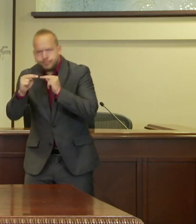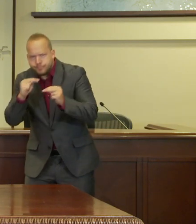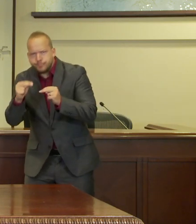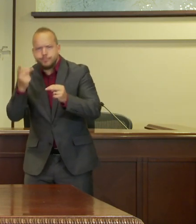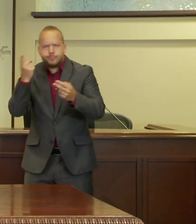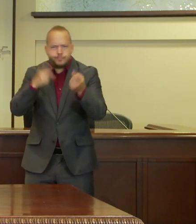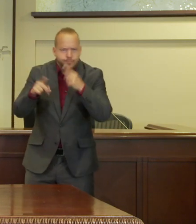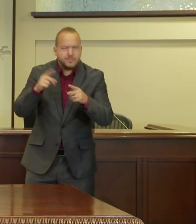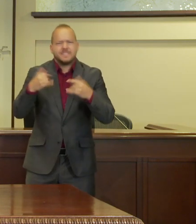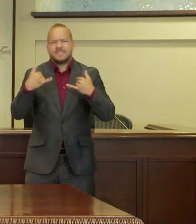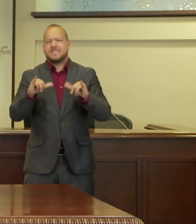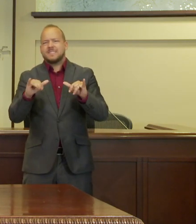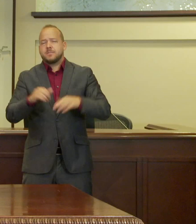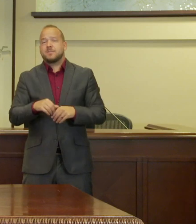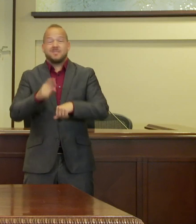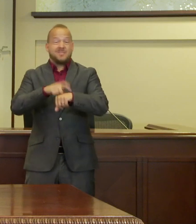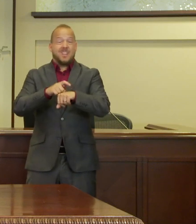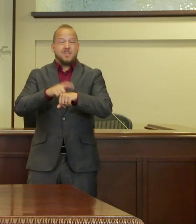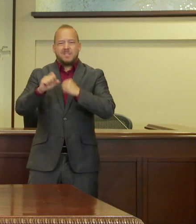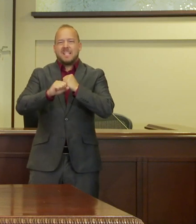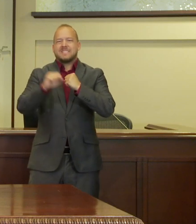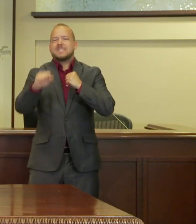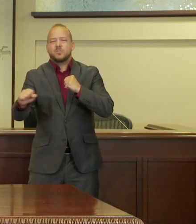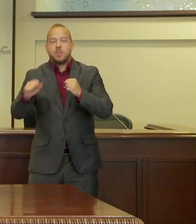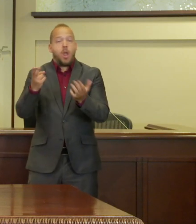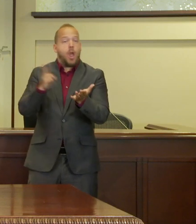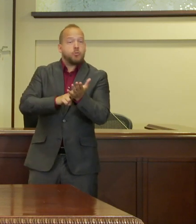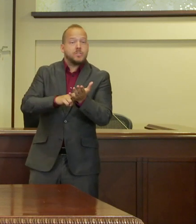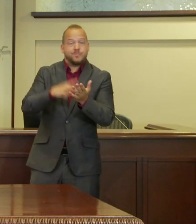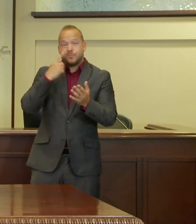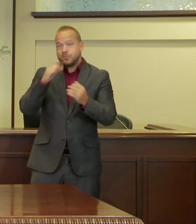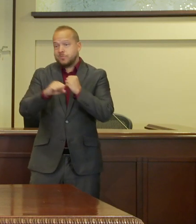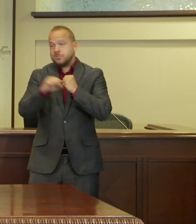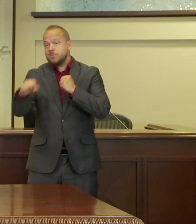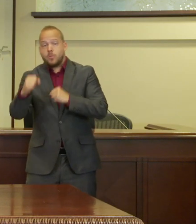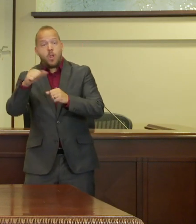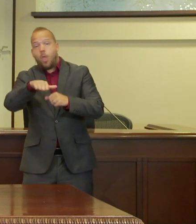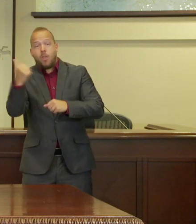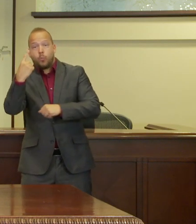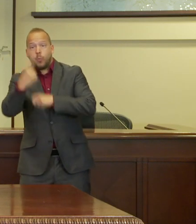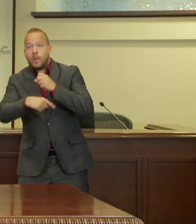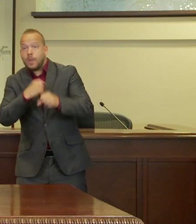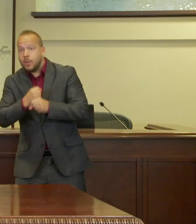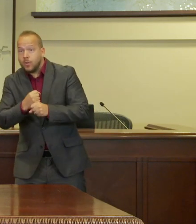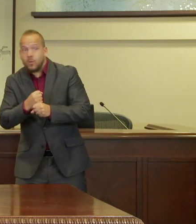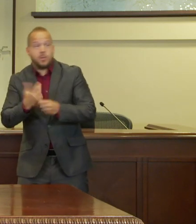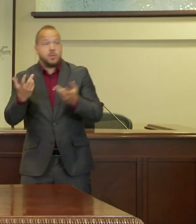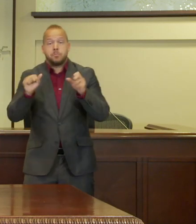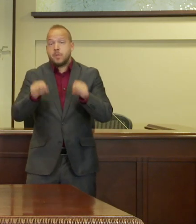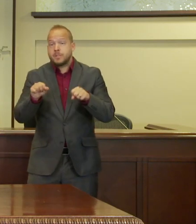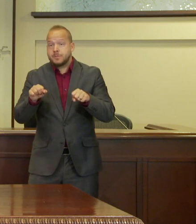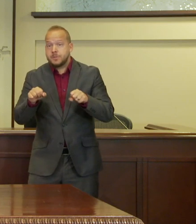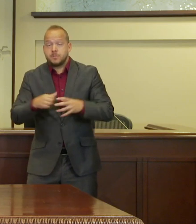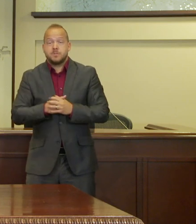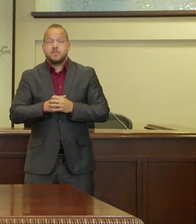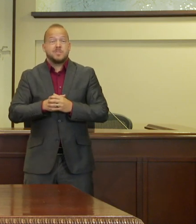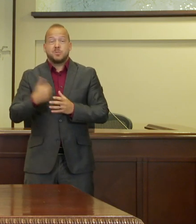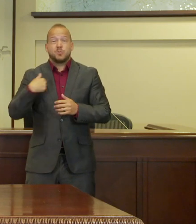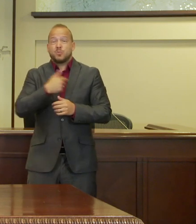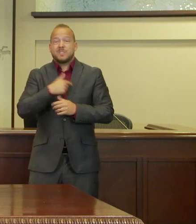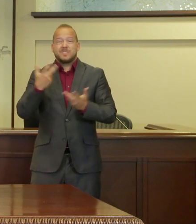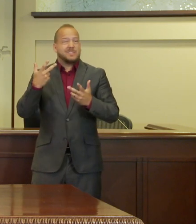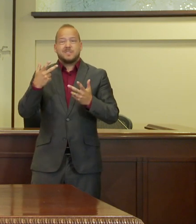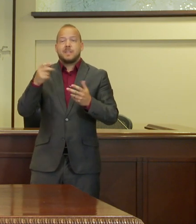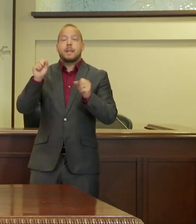the contract for 1 year. The reason for that being that we had to suspend contract negotiations when the